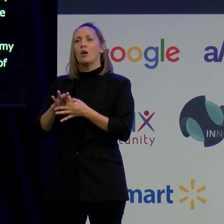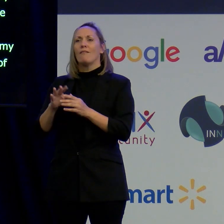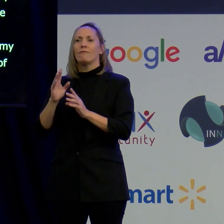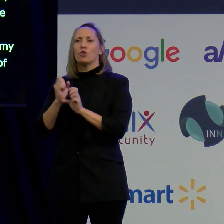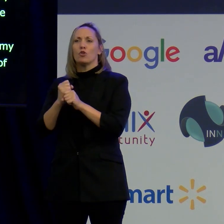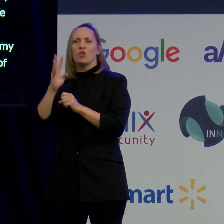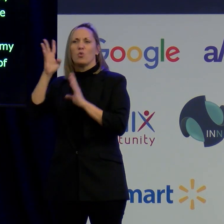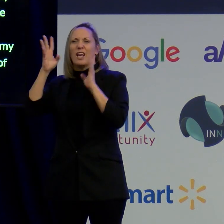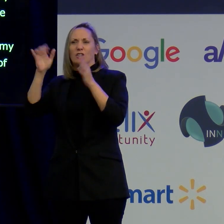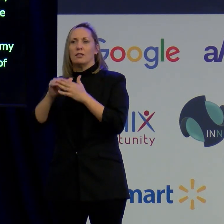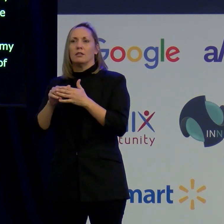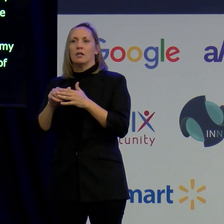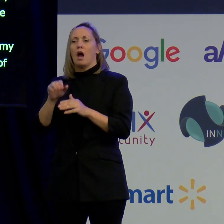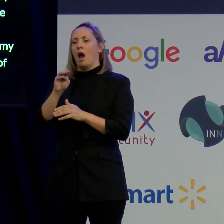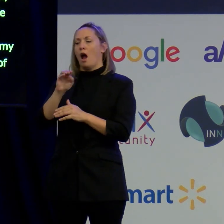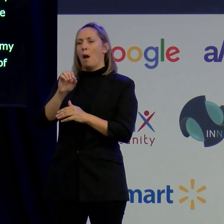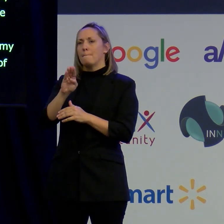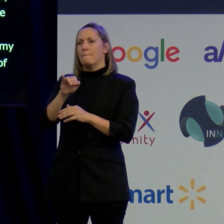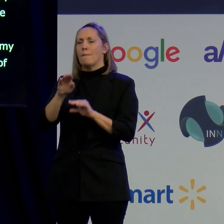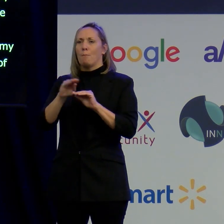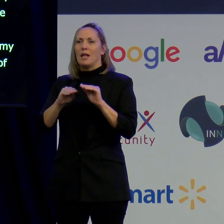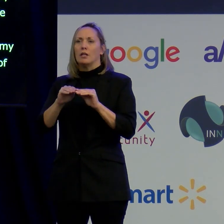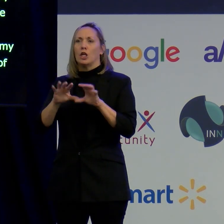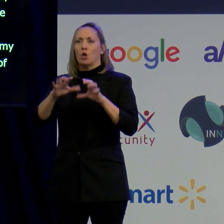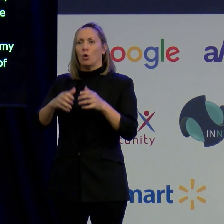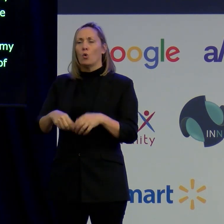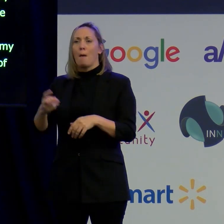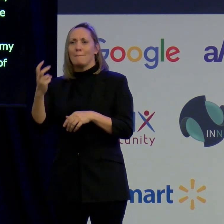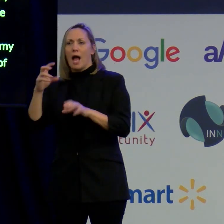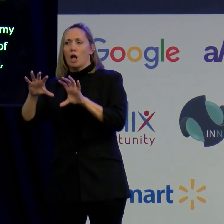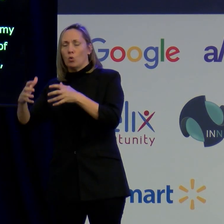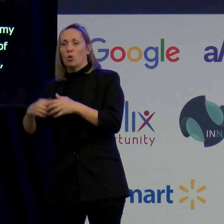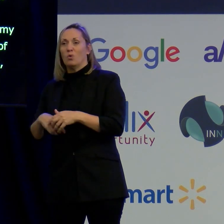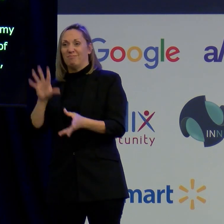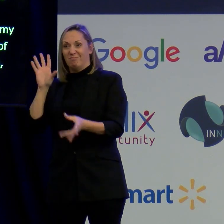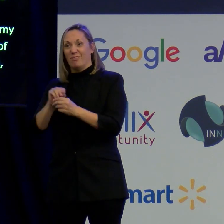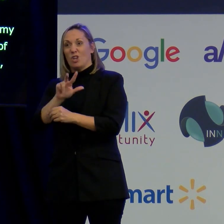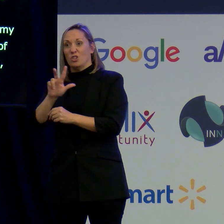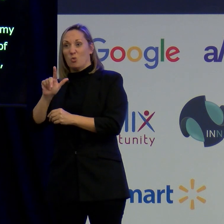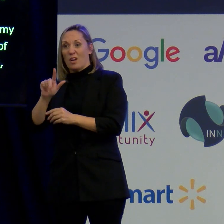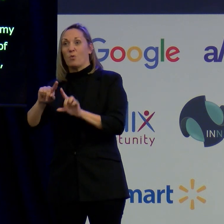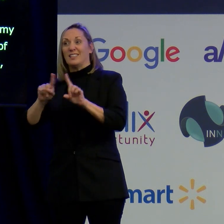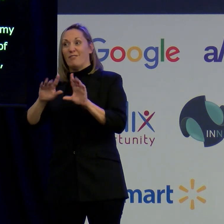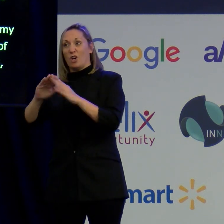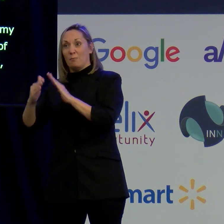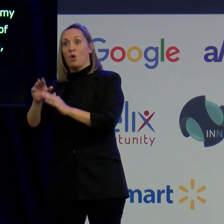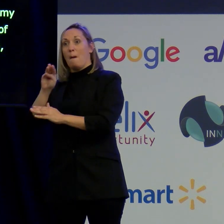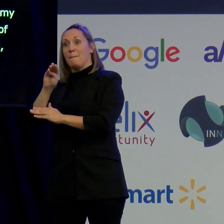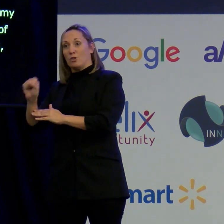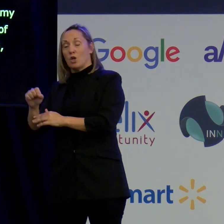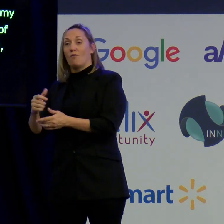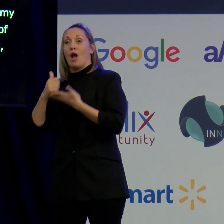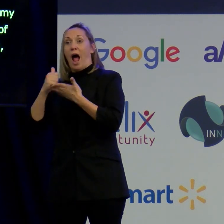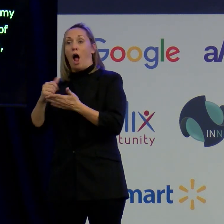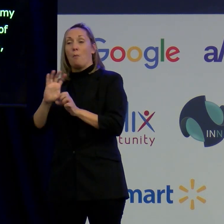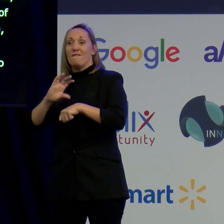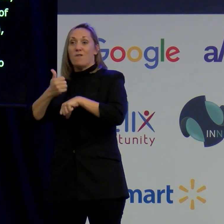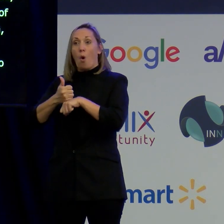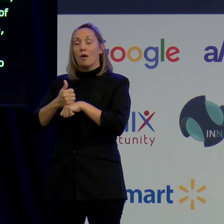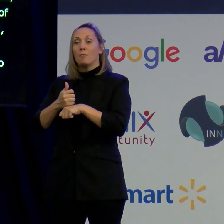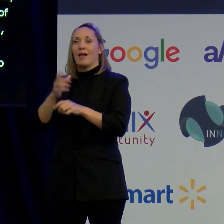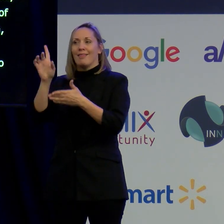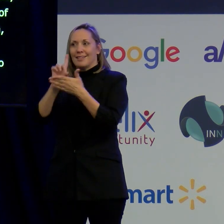Our mobility team, our blind crew, in fact, the 23 different communities at Microsoft helped to inform the design of every